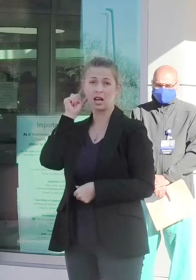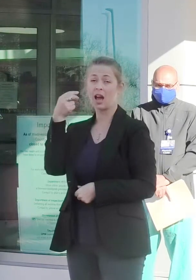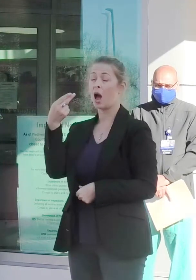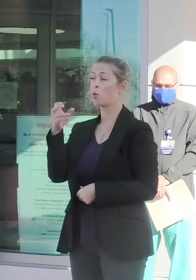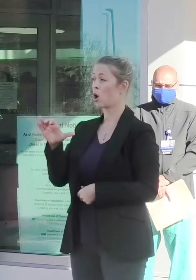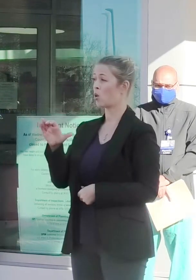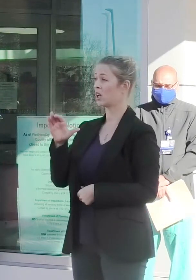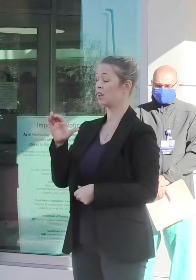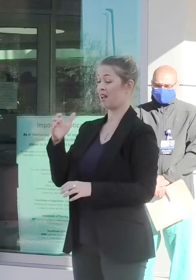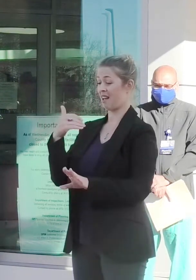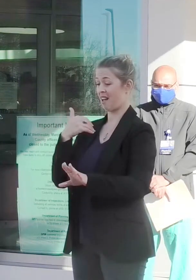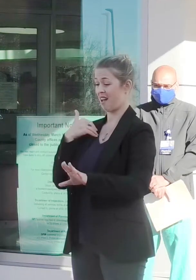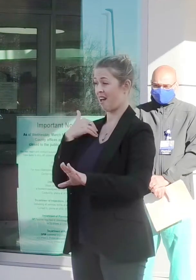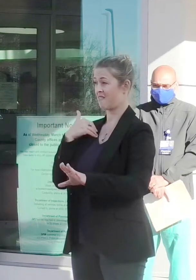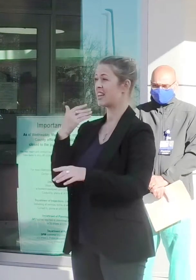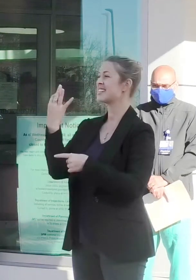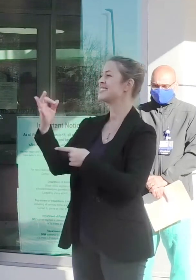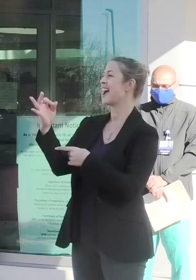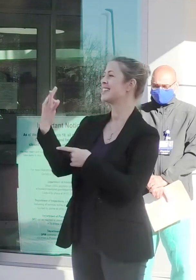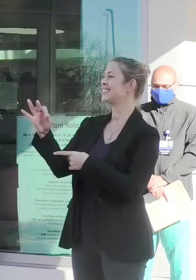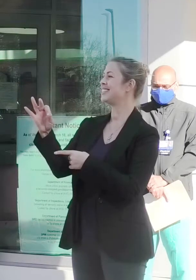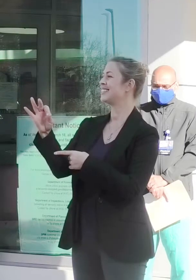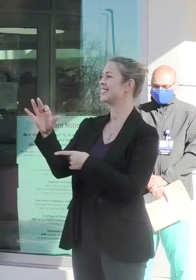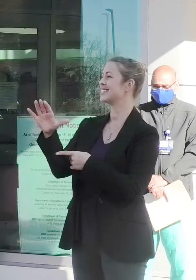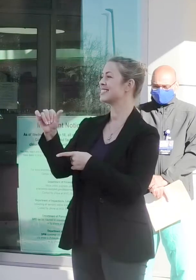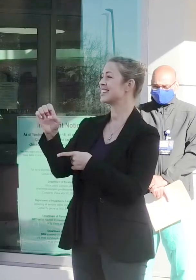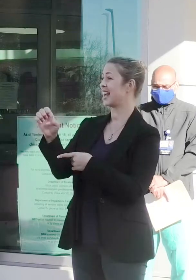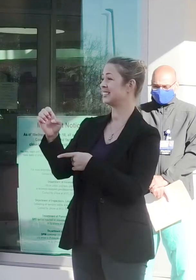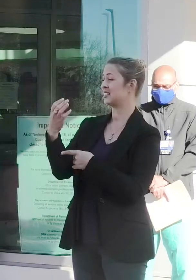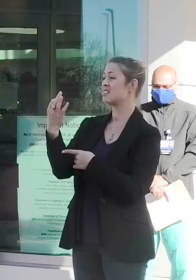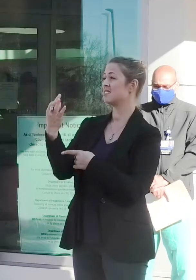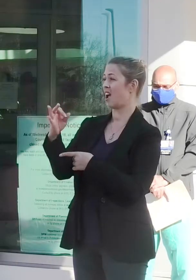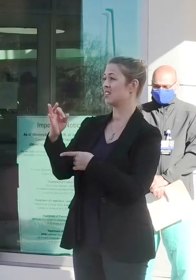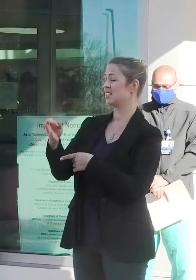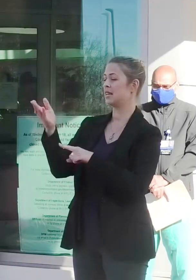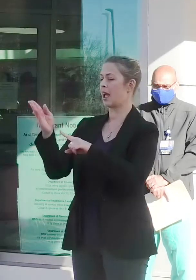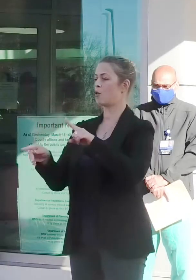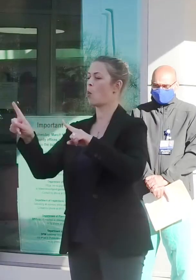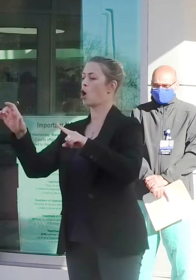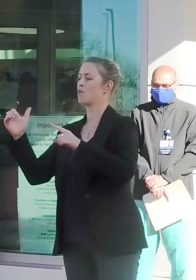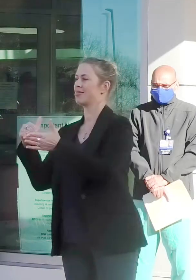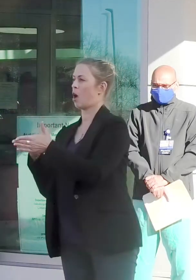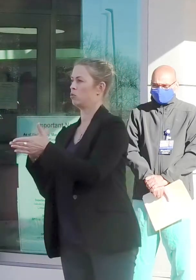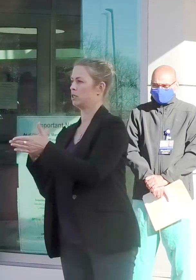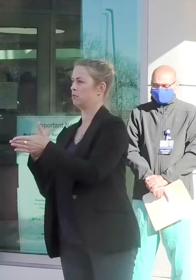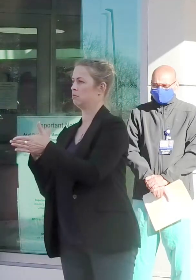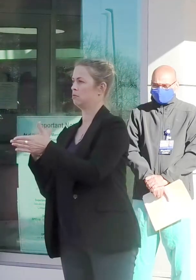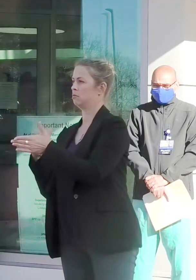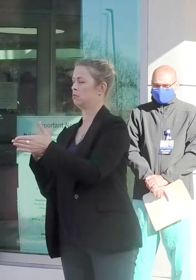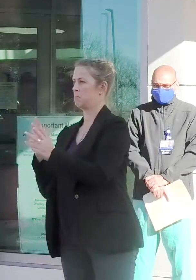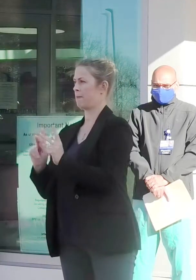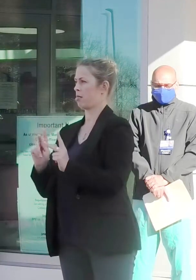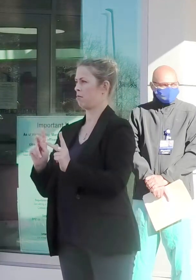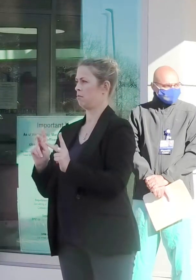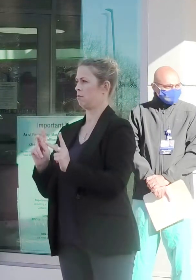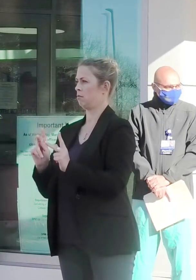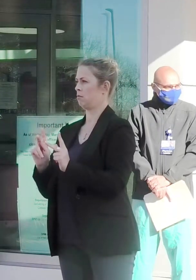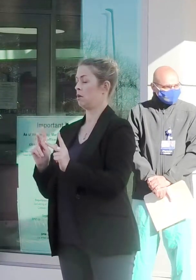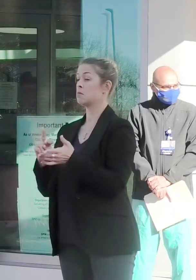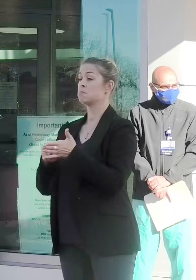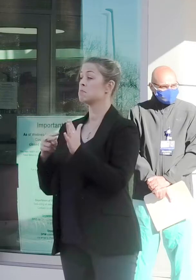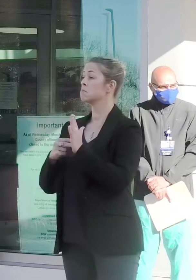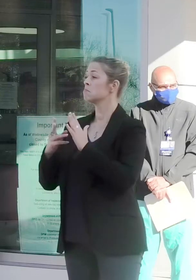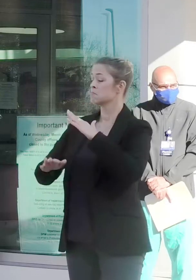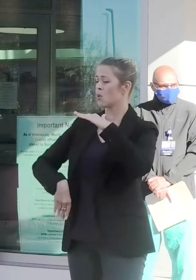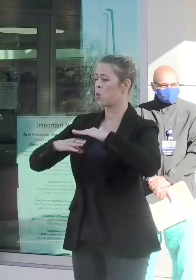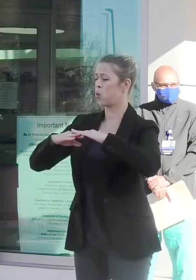reported 19 cases per 100,000 people. The threshold of 20 cases